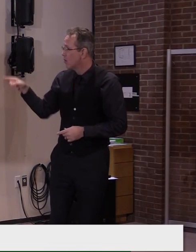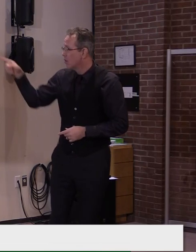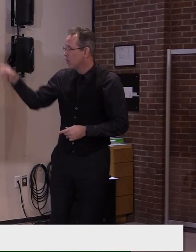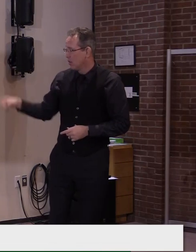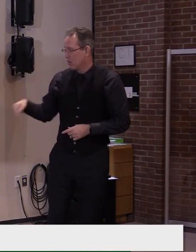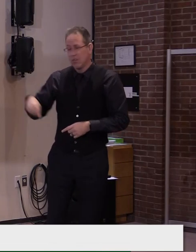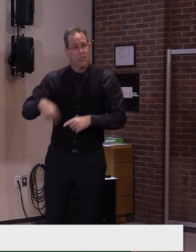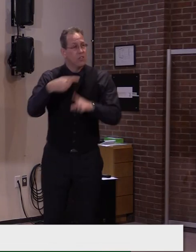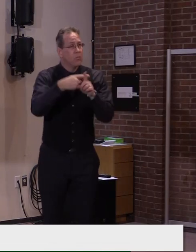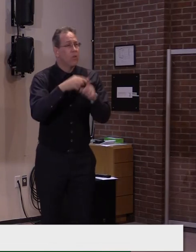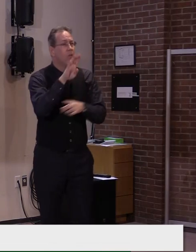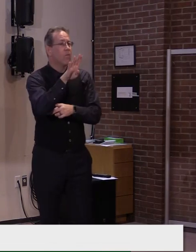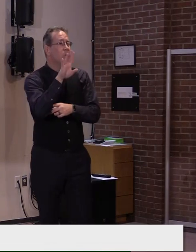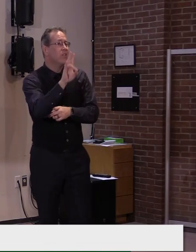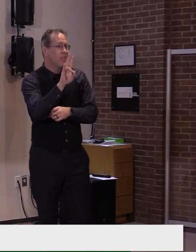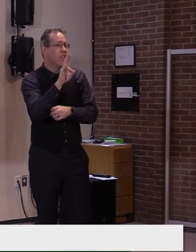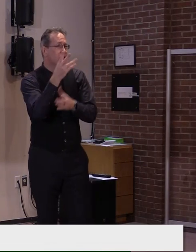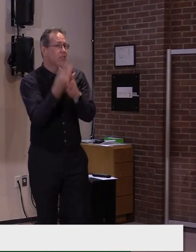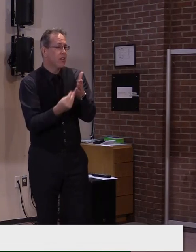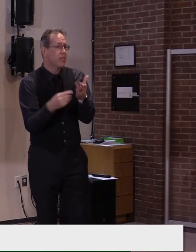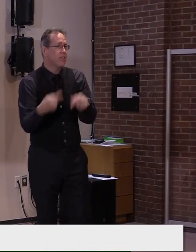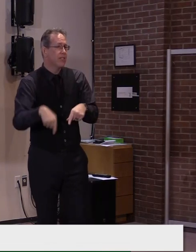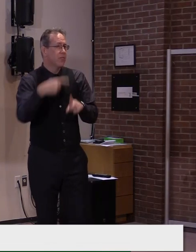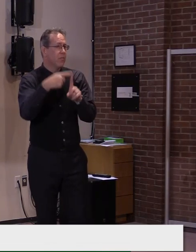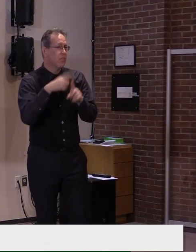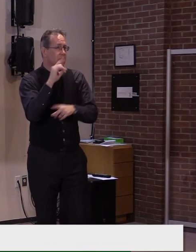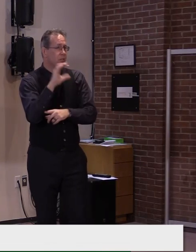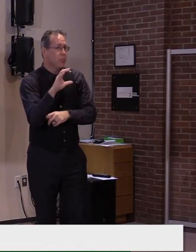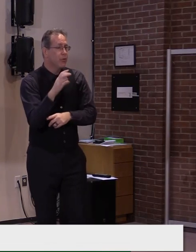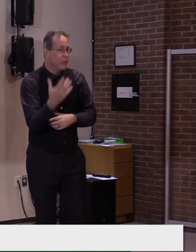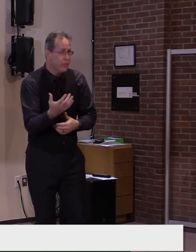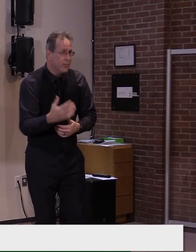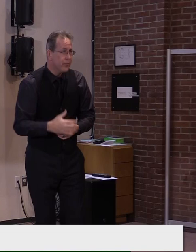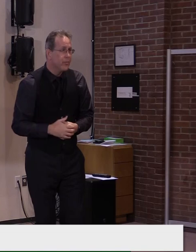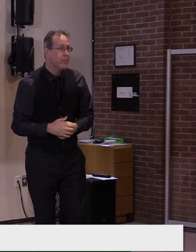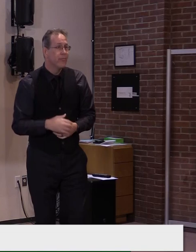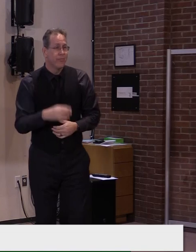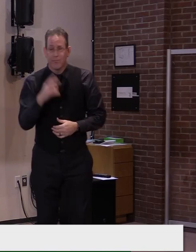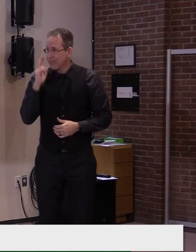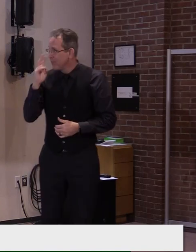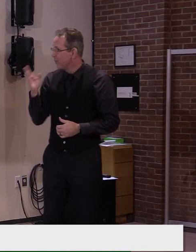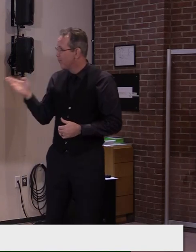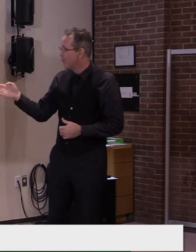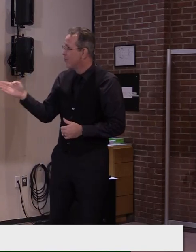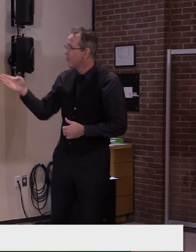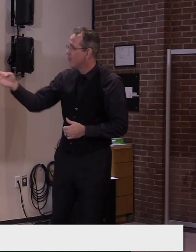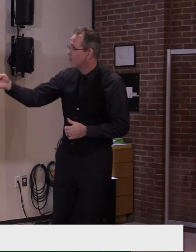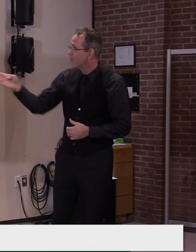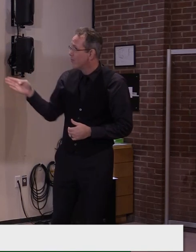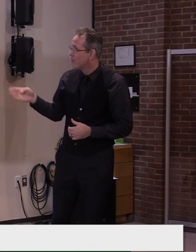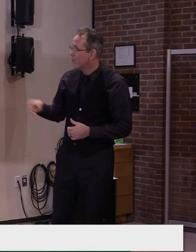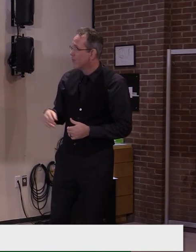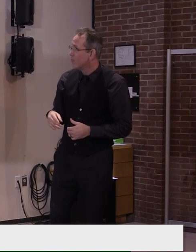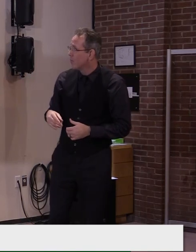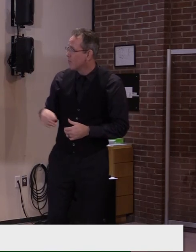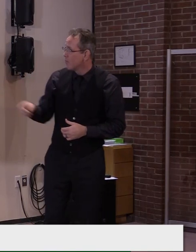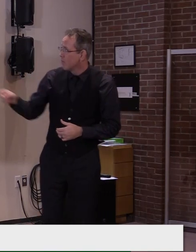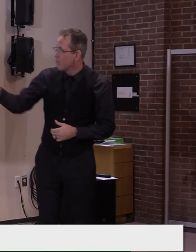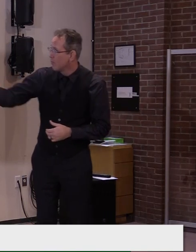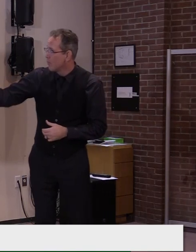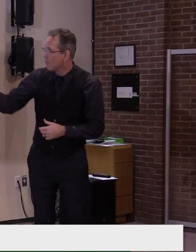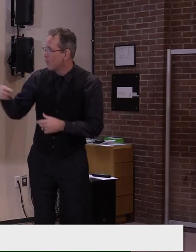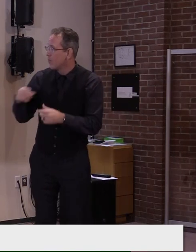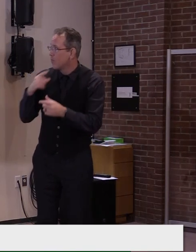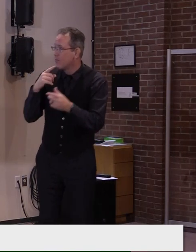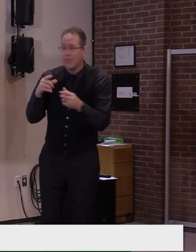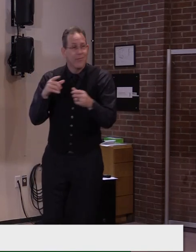December. And similar to hospitalizations on the next slide, you'll see that there's a significant difference between those who are not